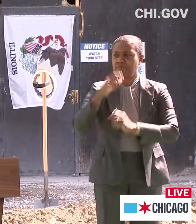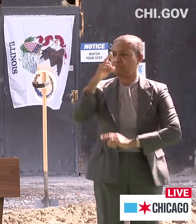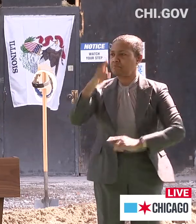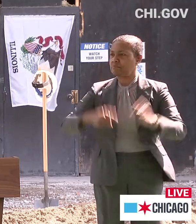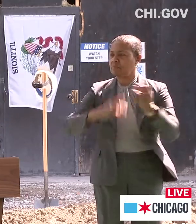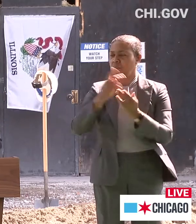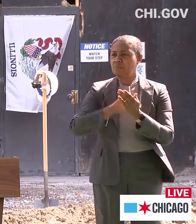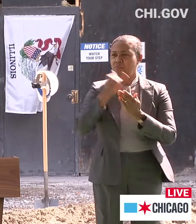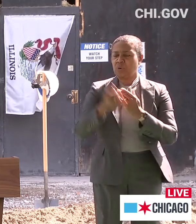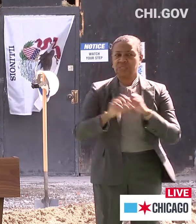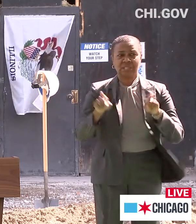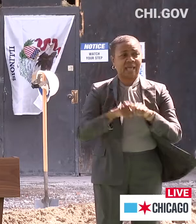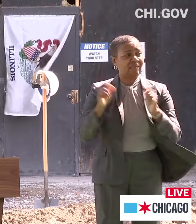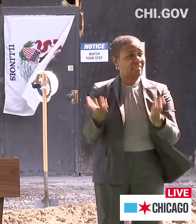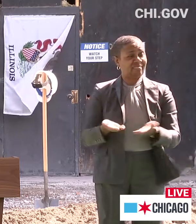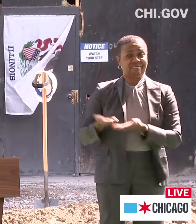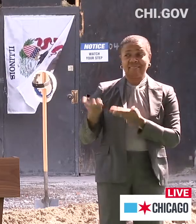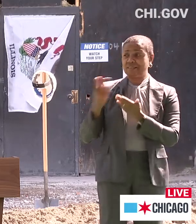Pullman National Monument.